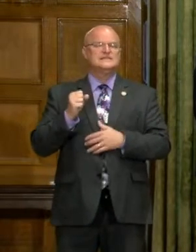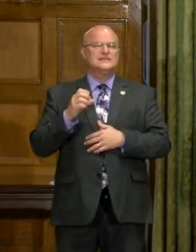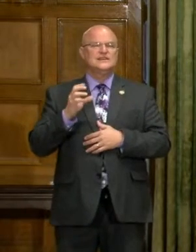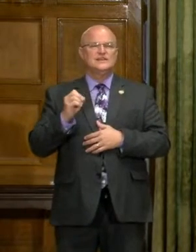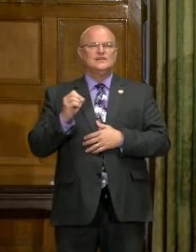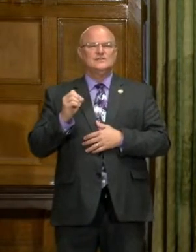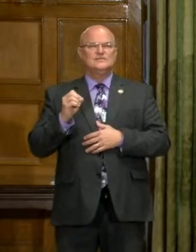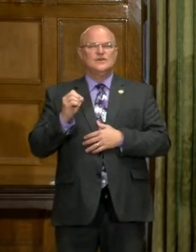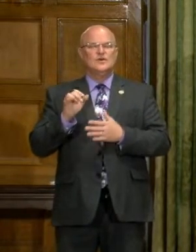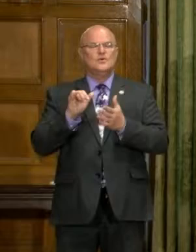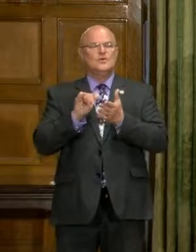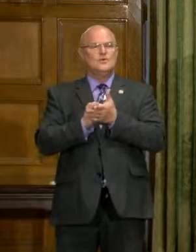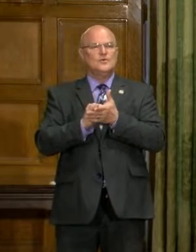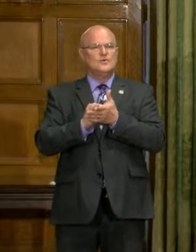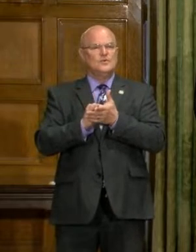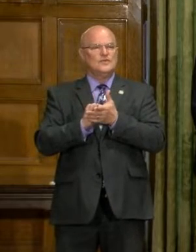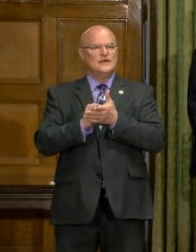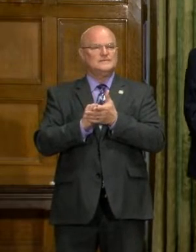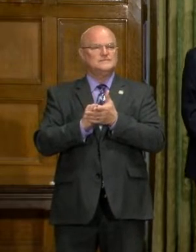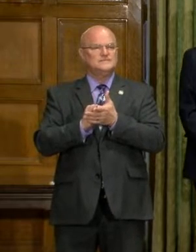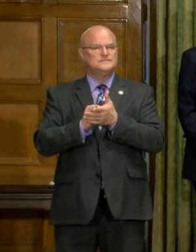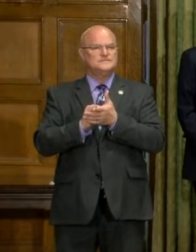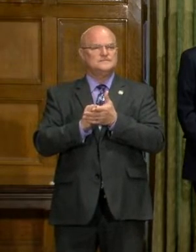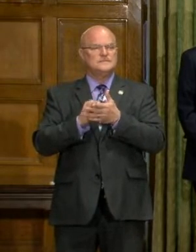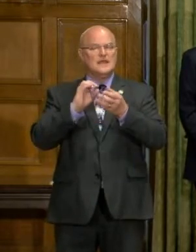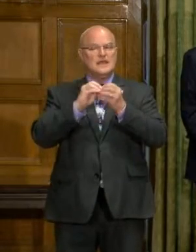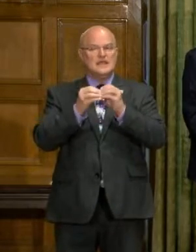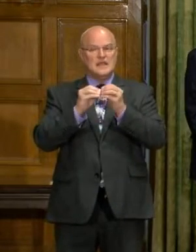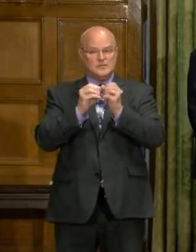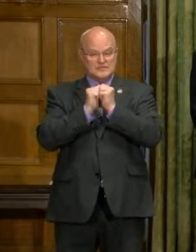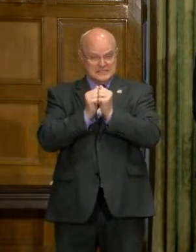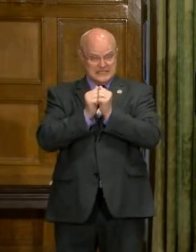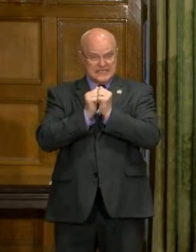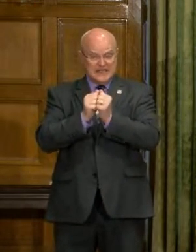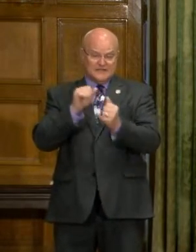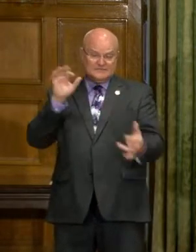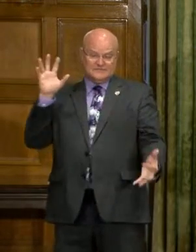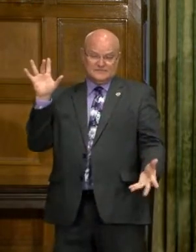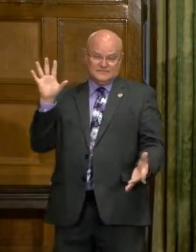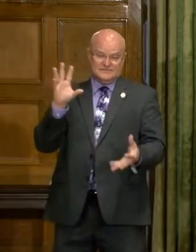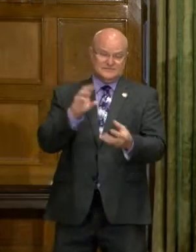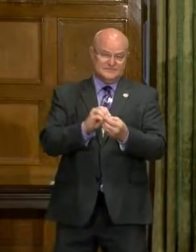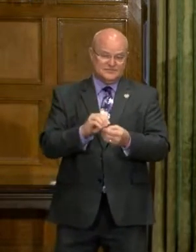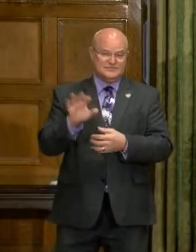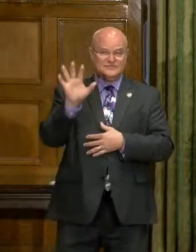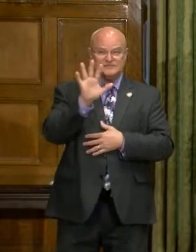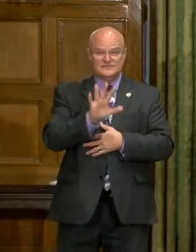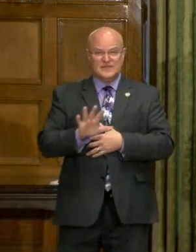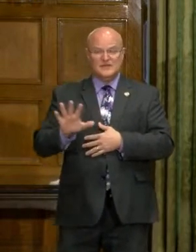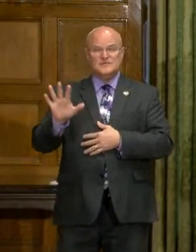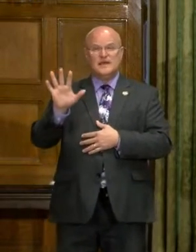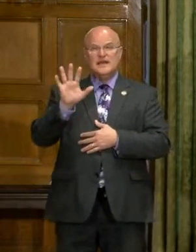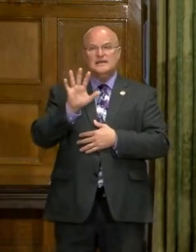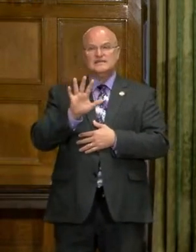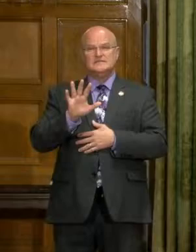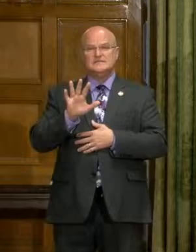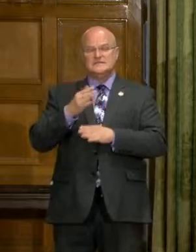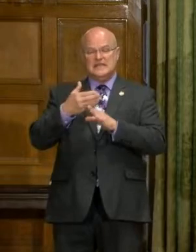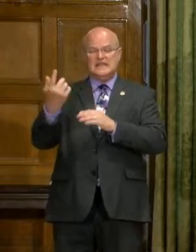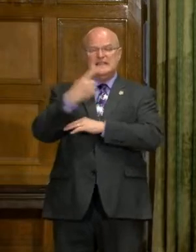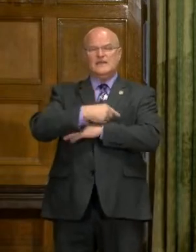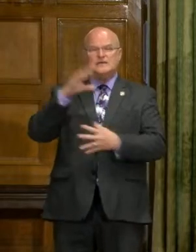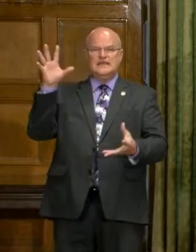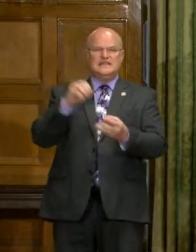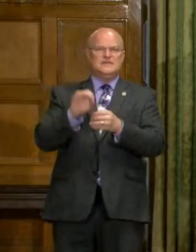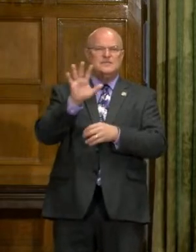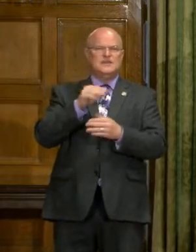So the numbers together total up to about, at the end of the day,